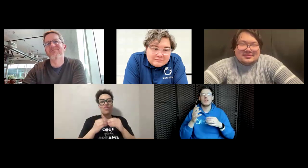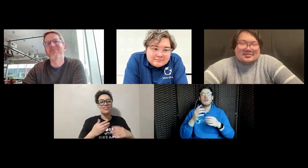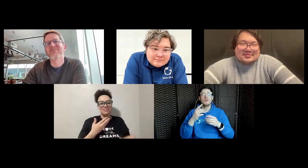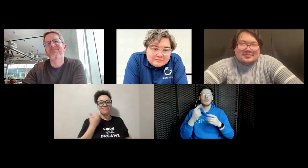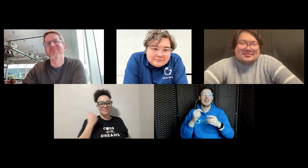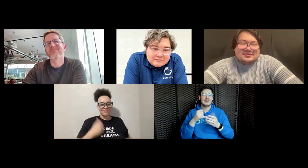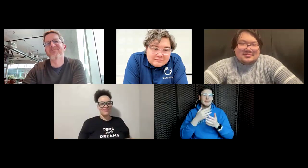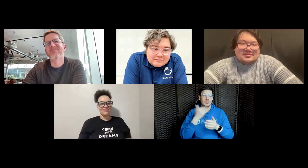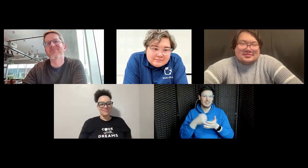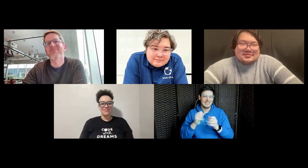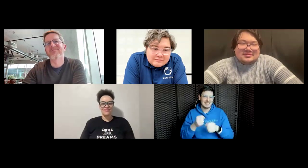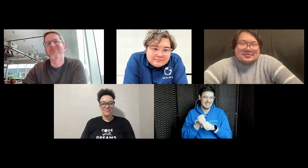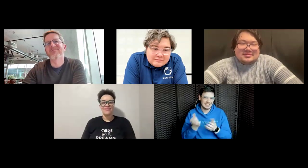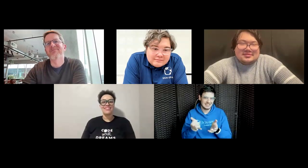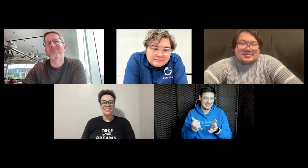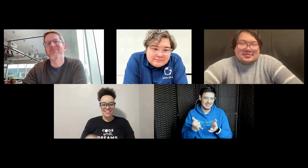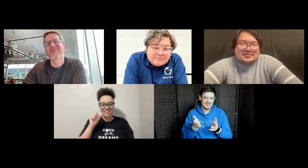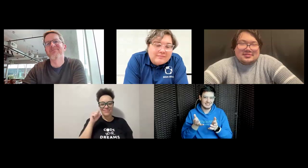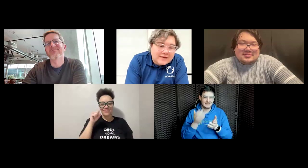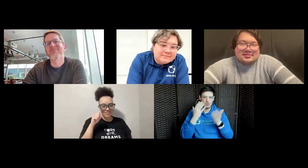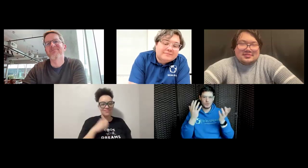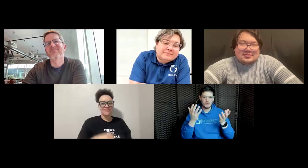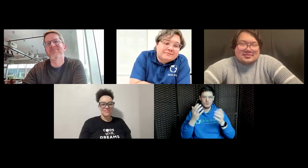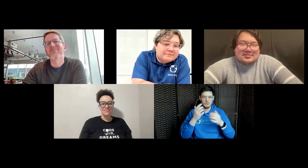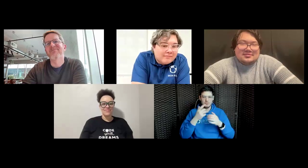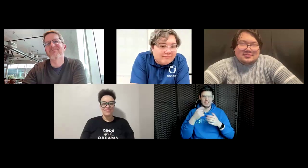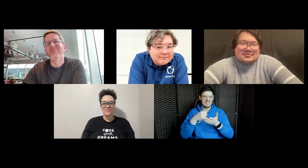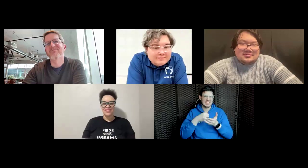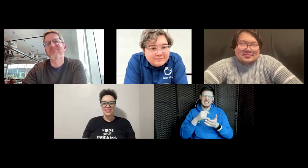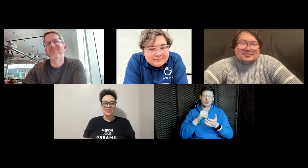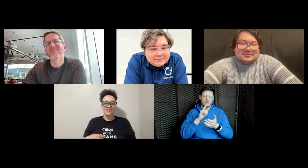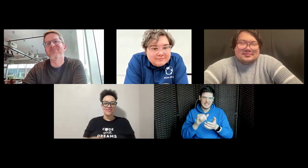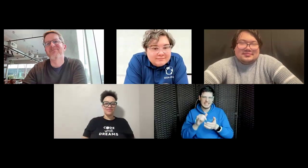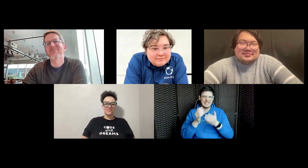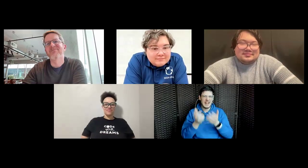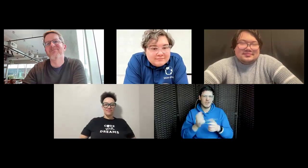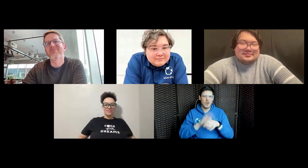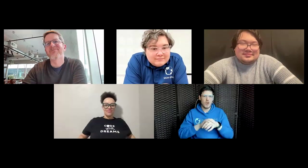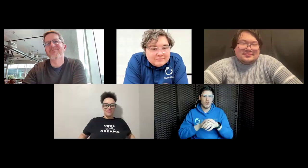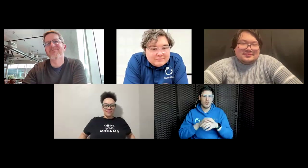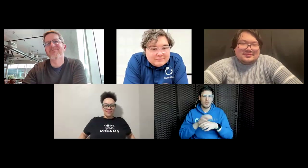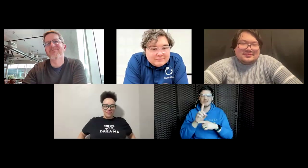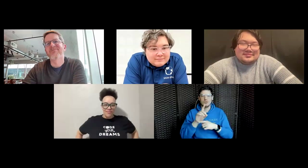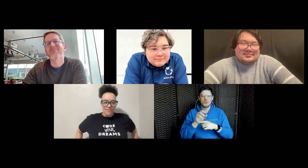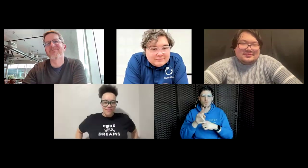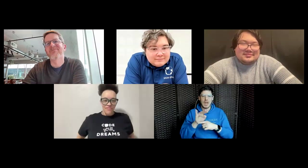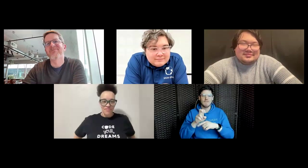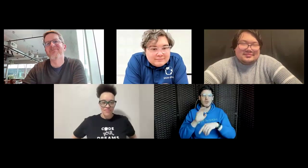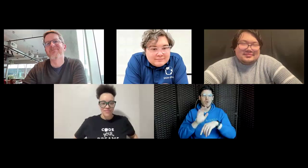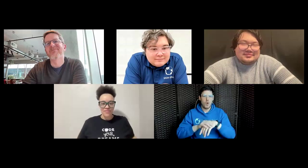ours or in general the AI, the better it gets. So, Absolutely. because again, it really is heavily based